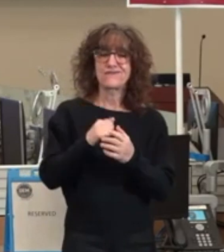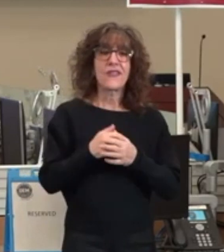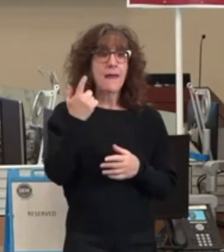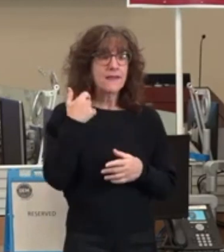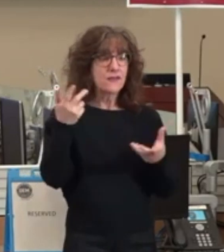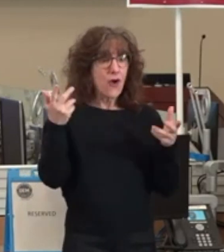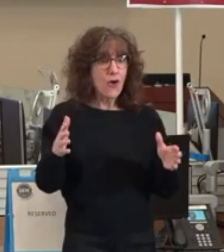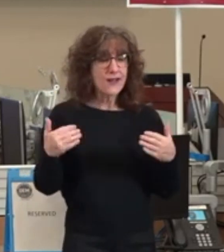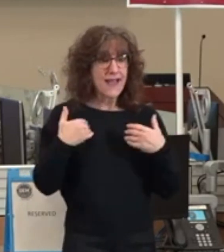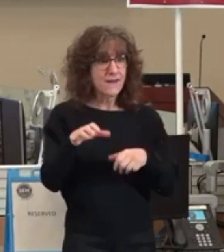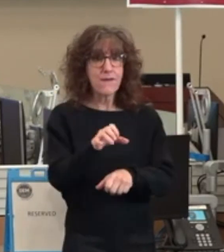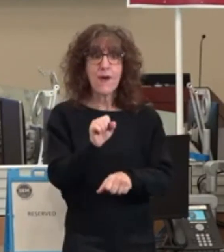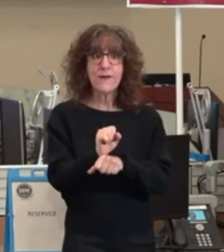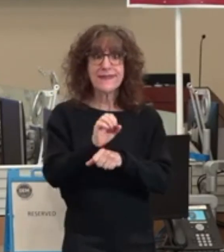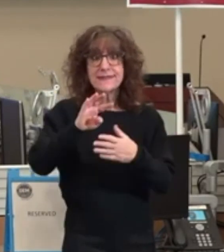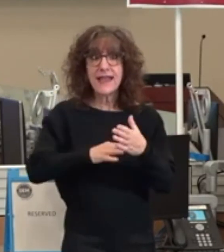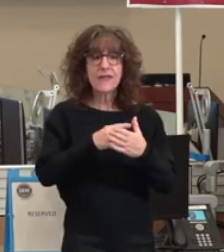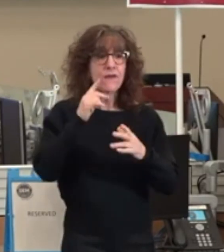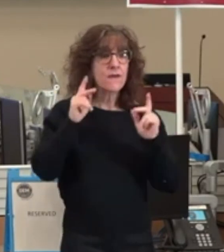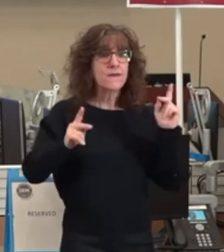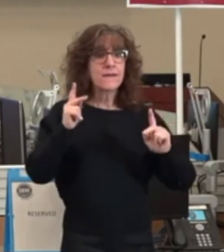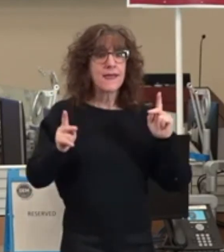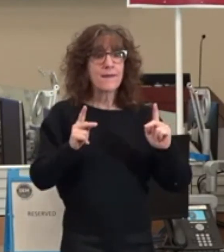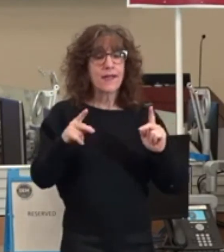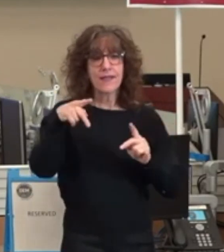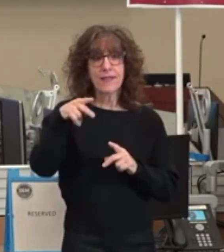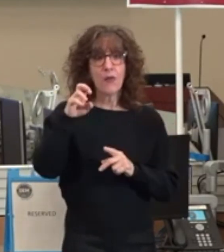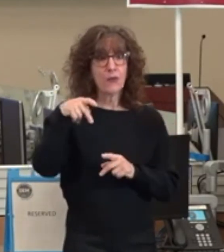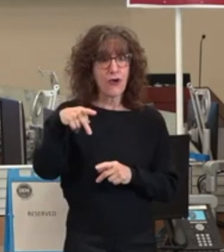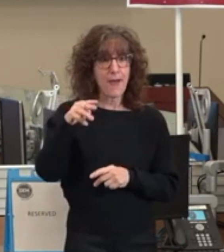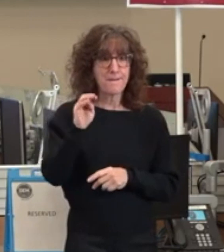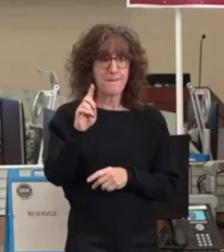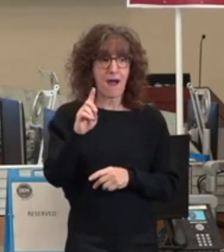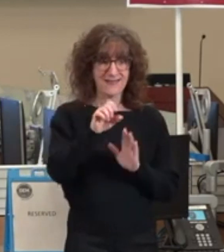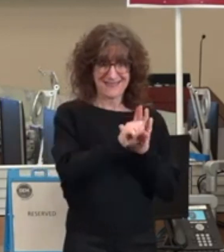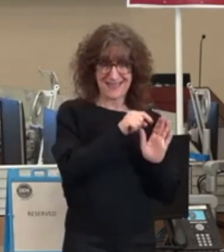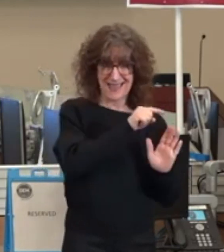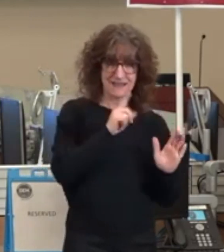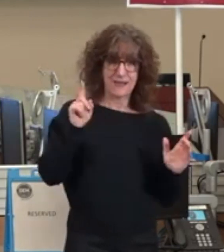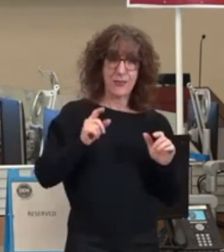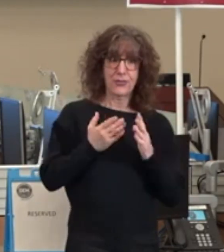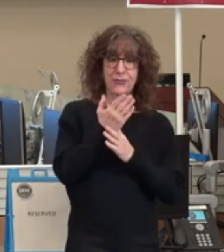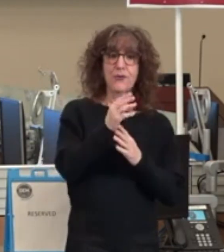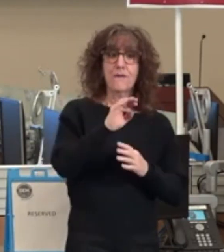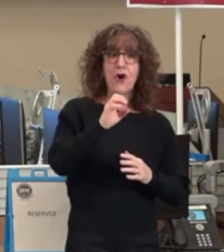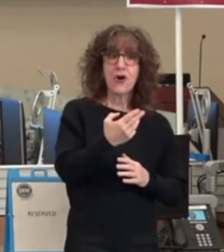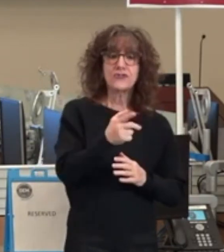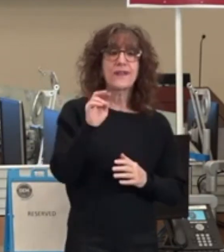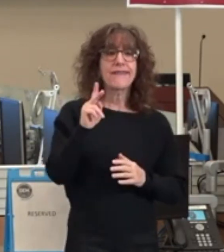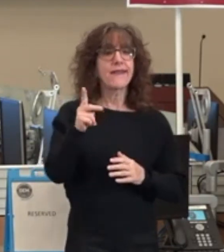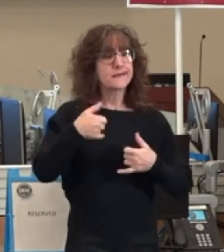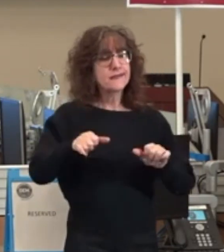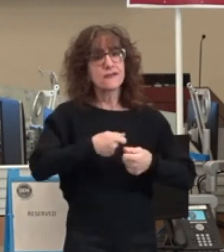we already had appointments scheduled for people in PrepMod, the state site, through March, those links are still